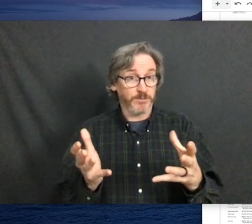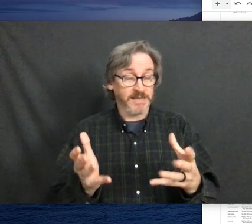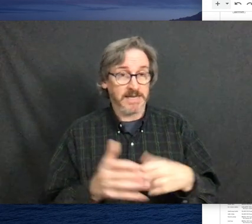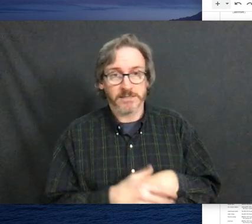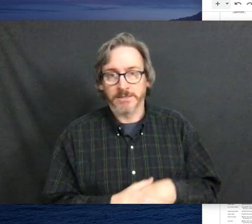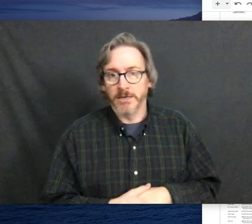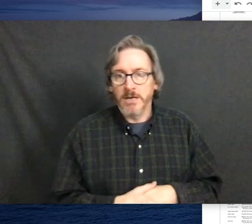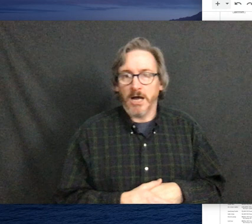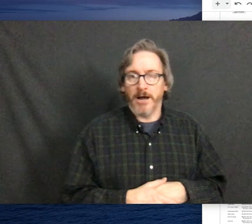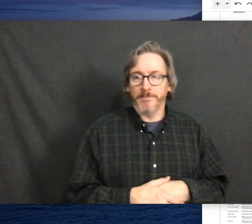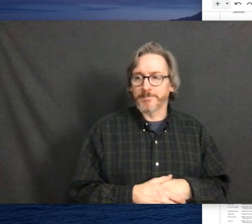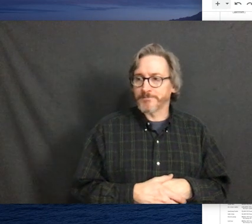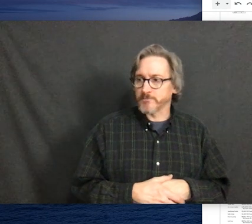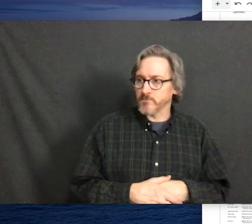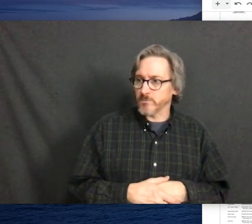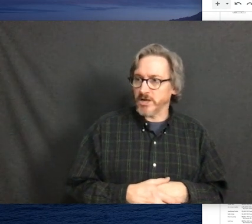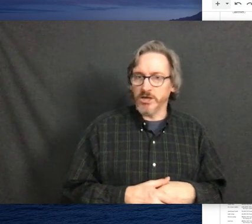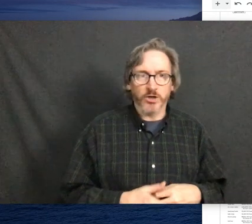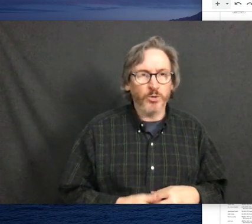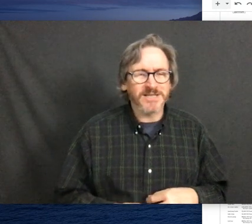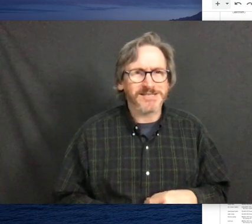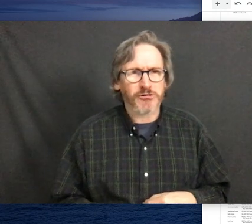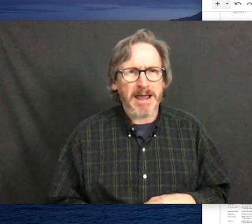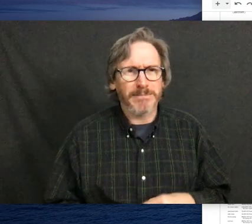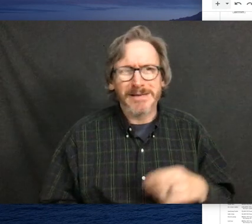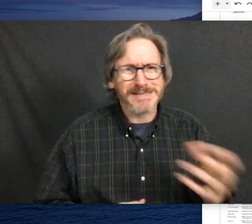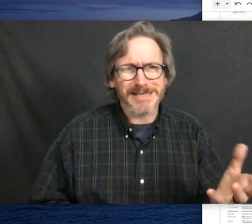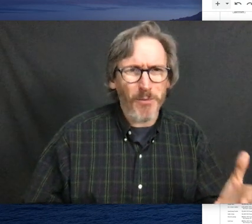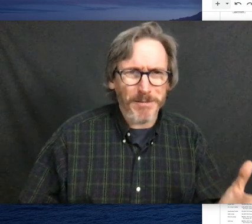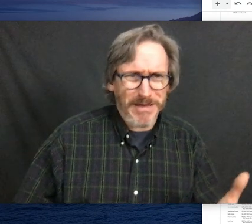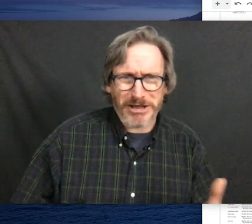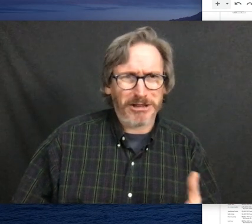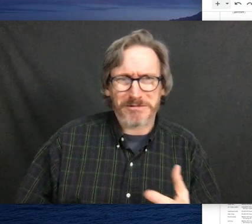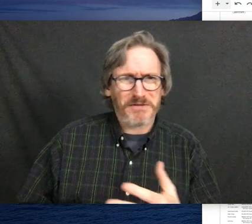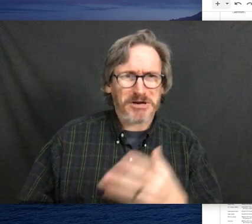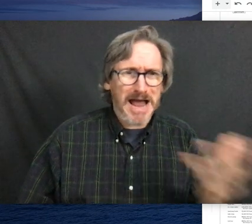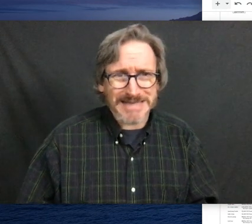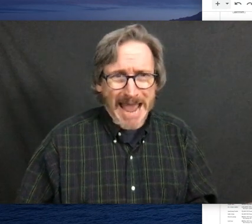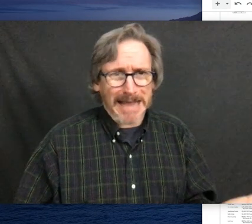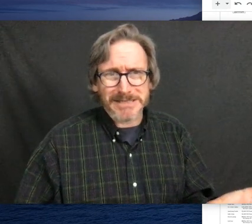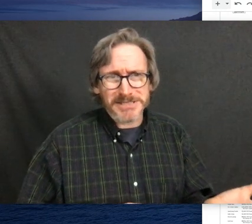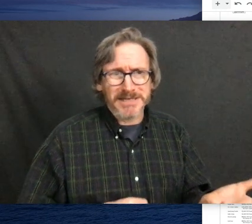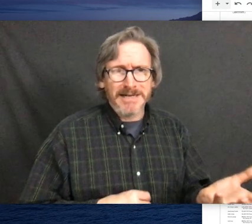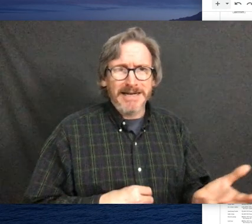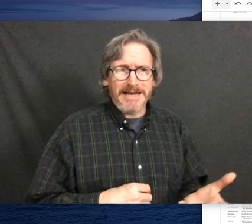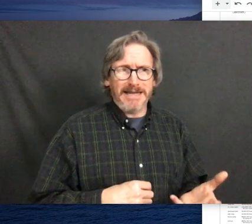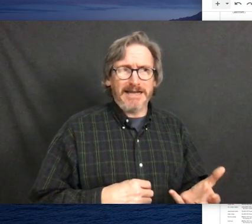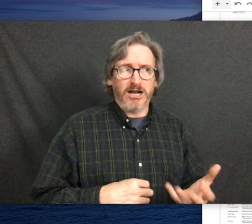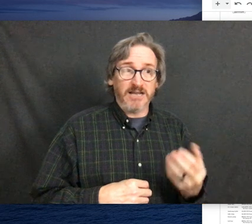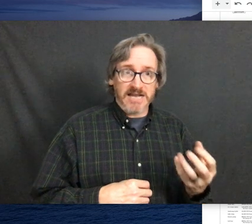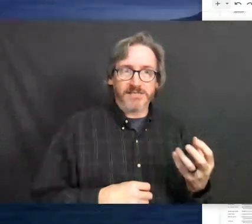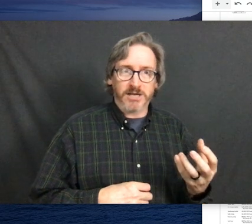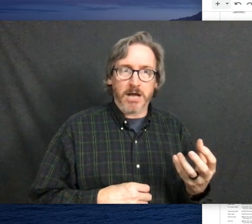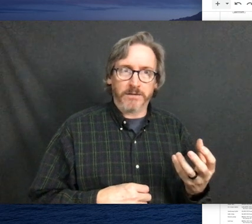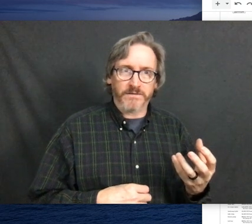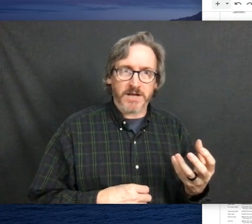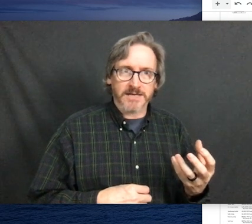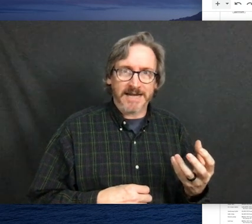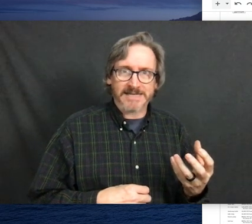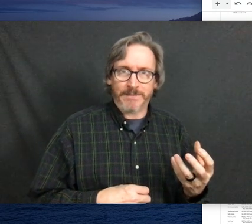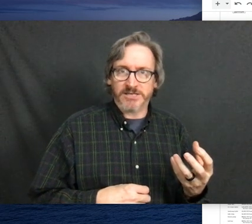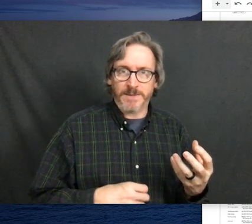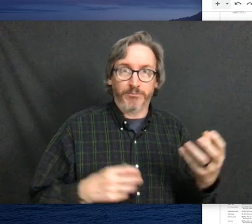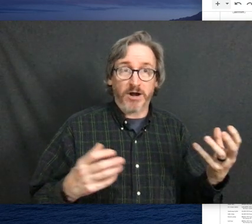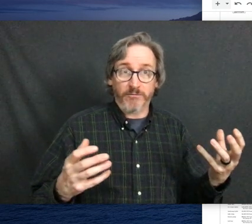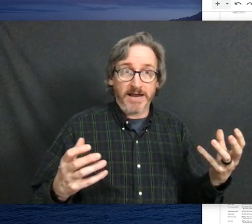That should make sense. You wouldn't describe someone by the color of their contacts unless the color of the